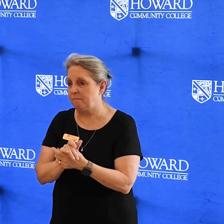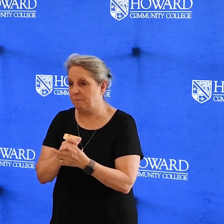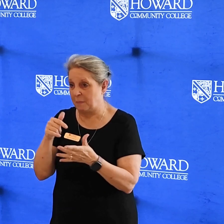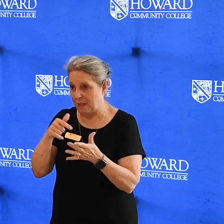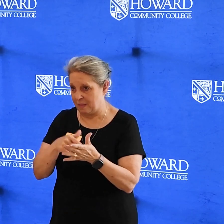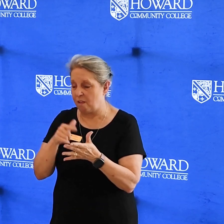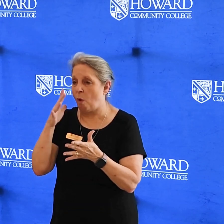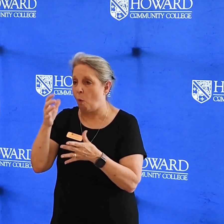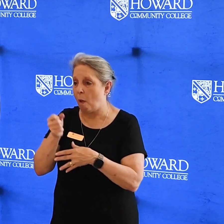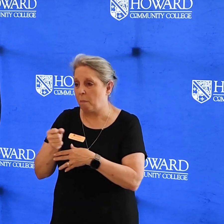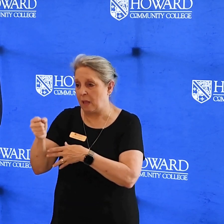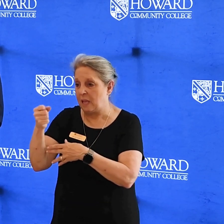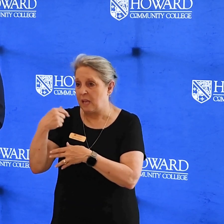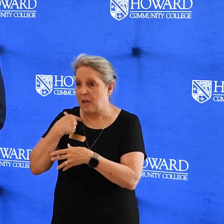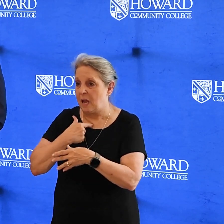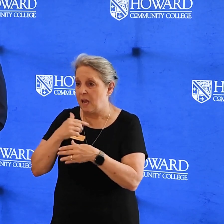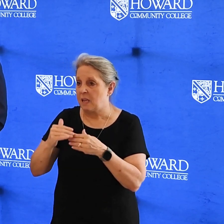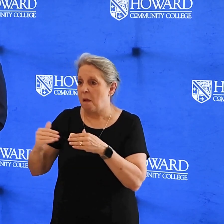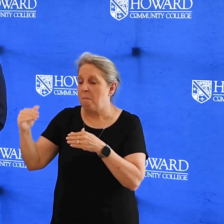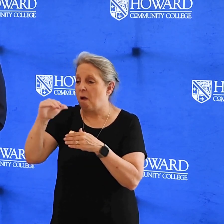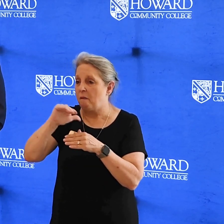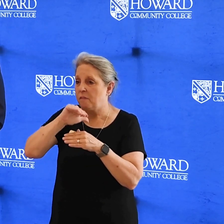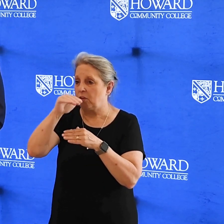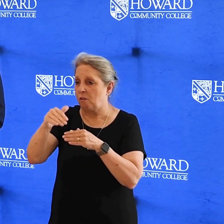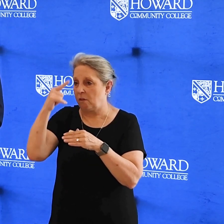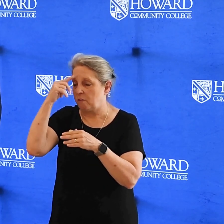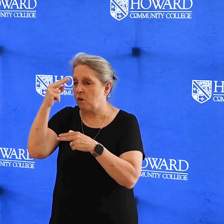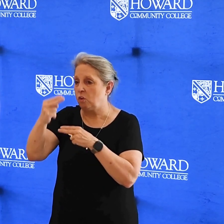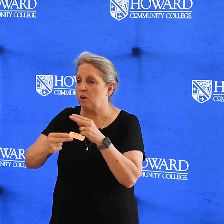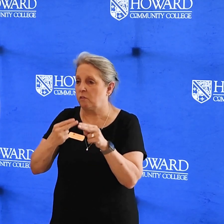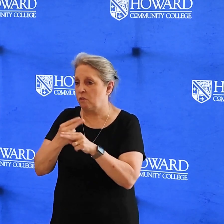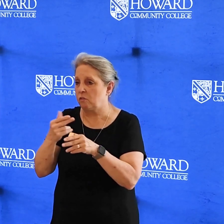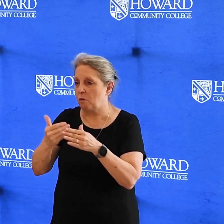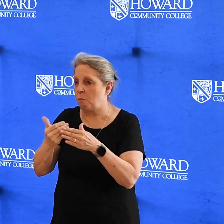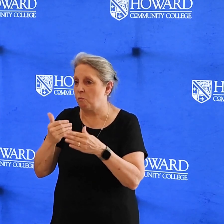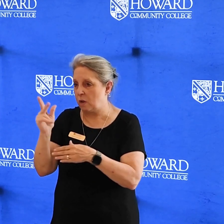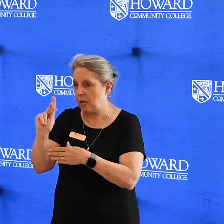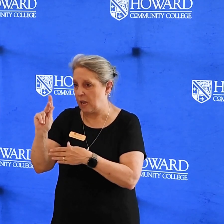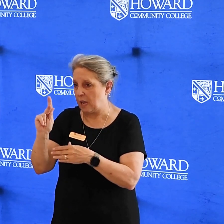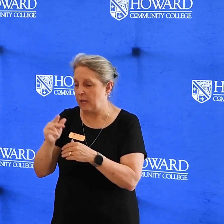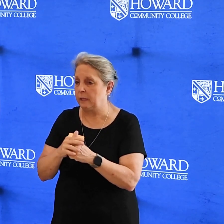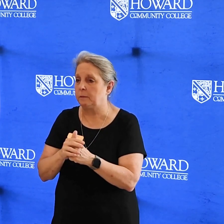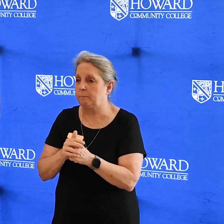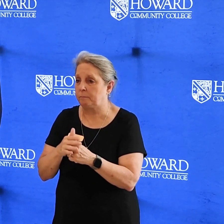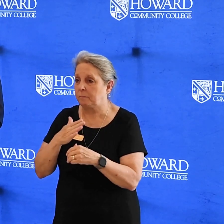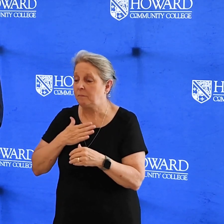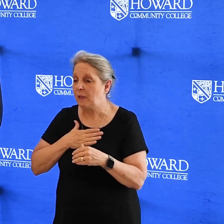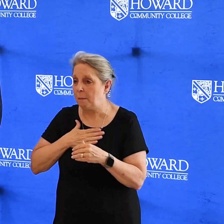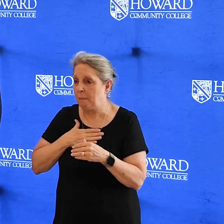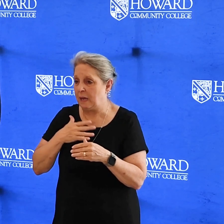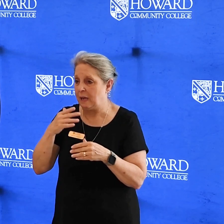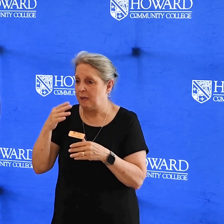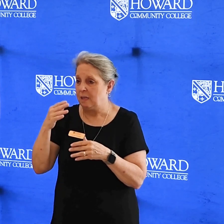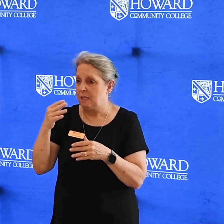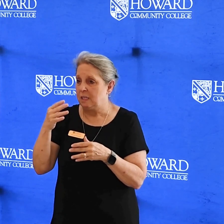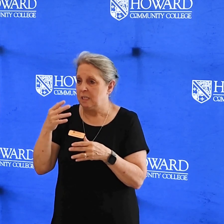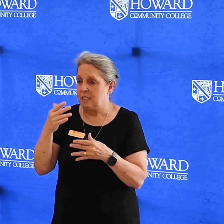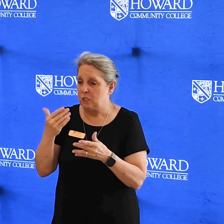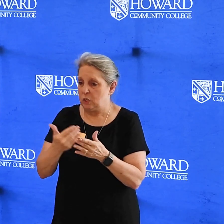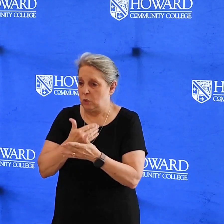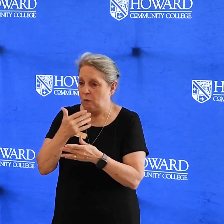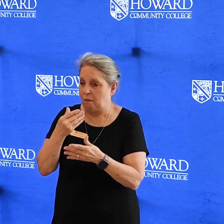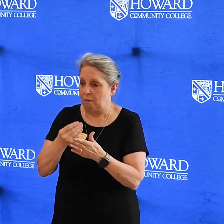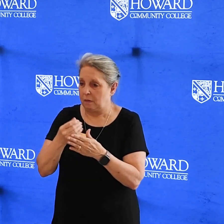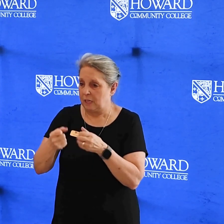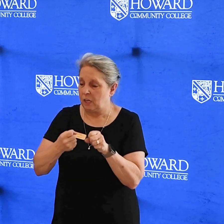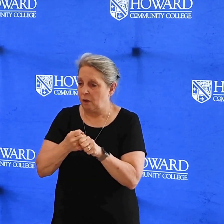This will place us above the curve for universal pre-K. In my fiscal year 25 budget, we committed an